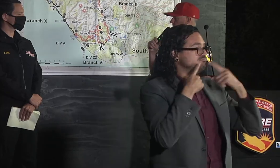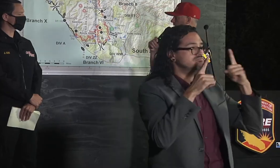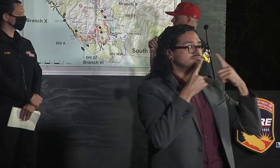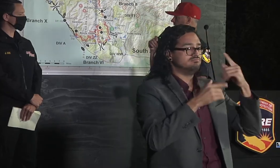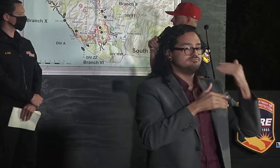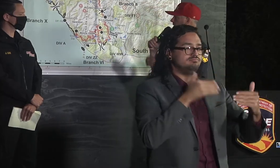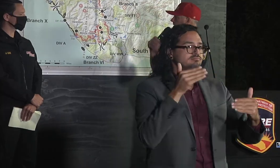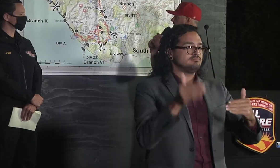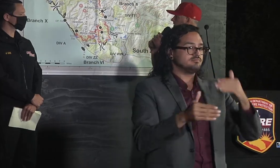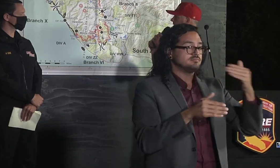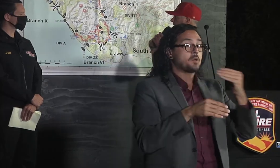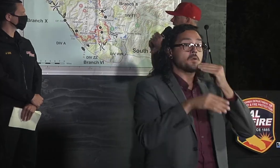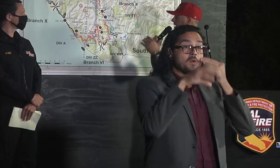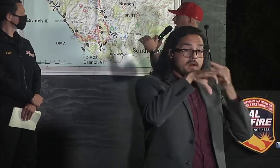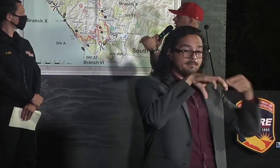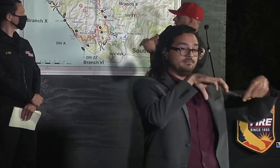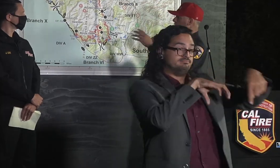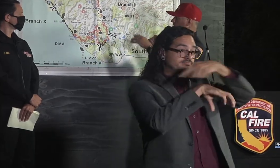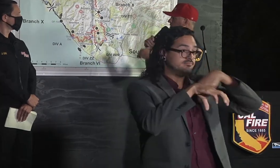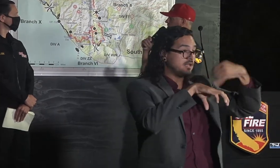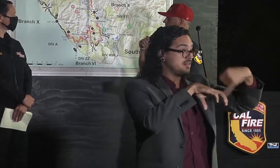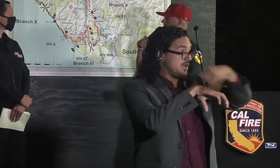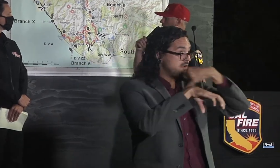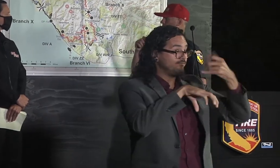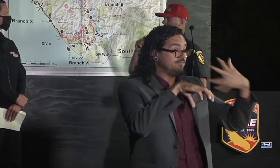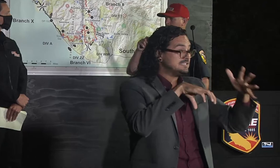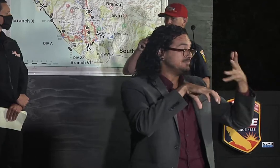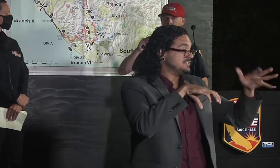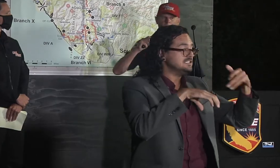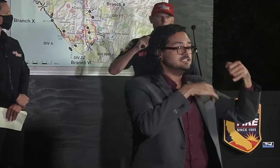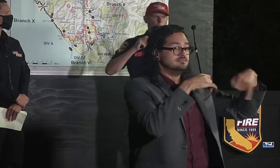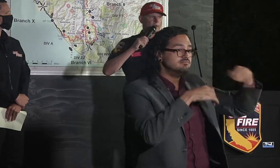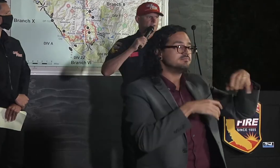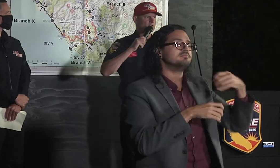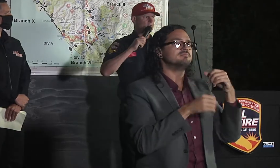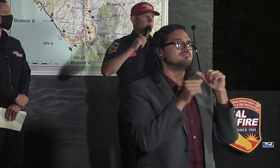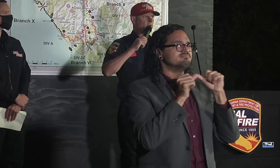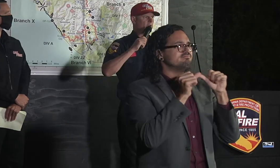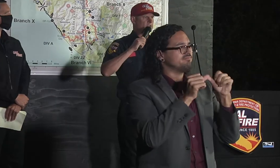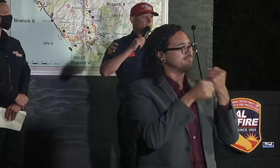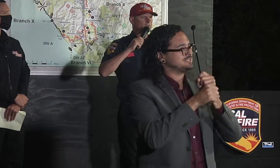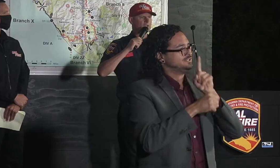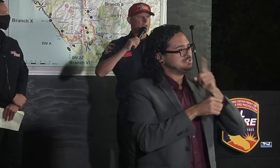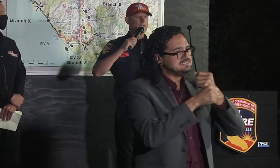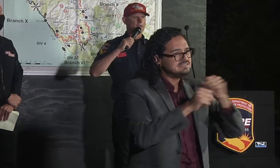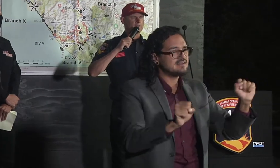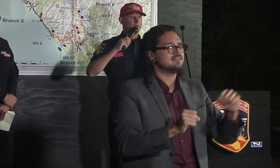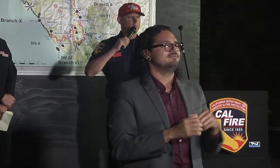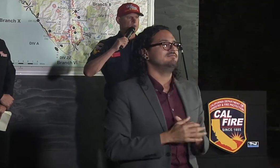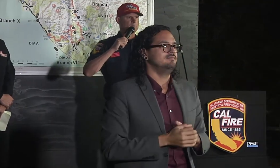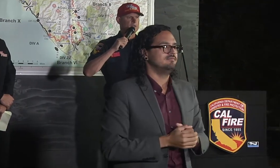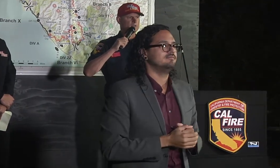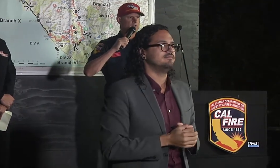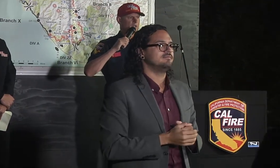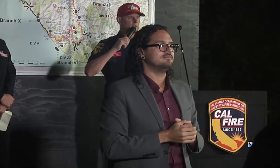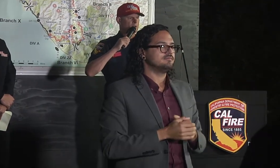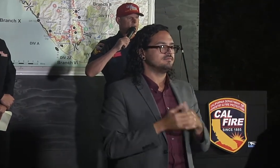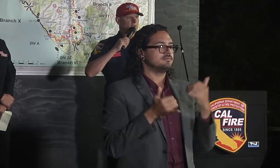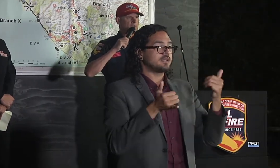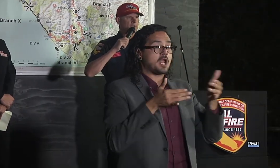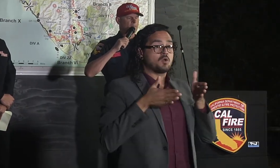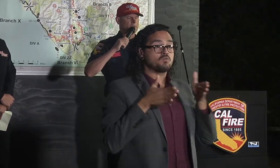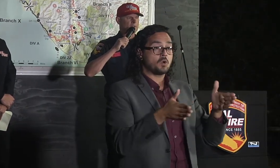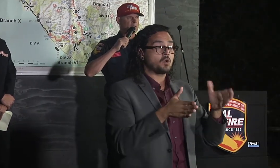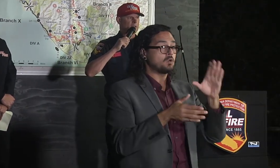to help render that safe. Again, our road crews are clearing the roadways so that our inspectors can get in to do more inspections.